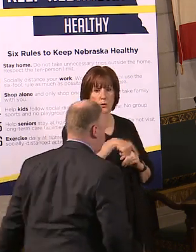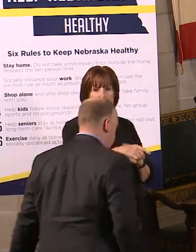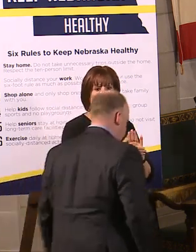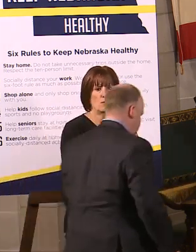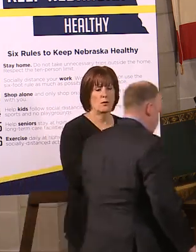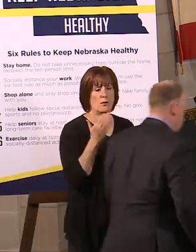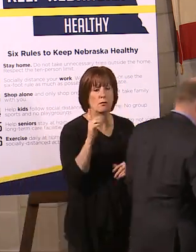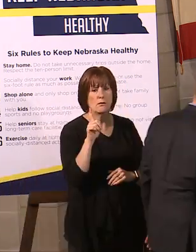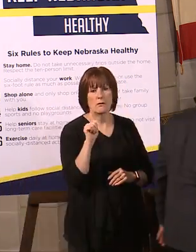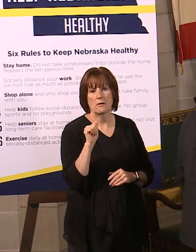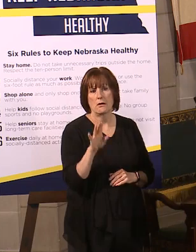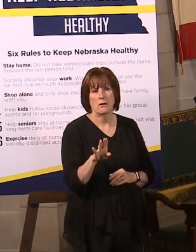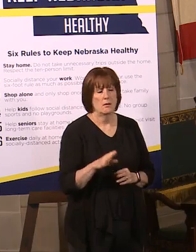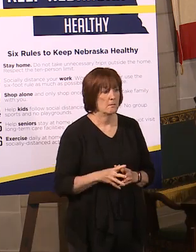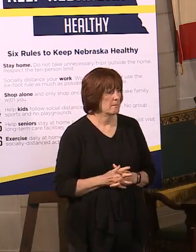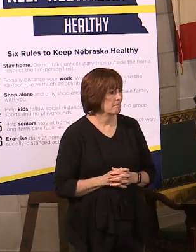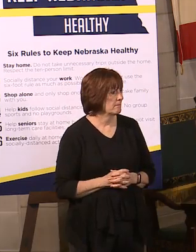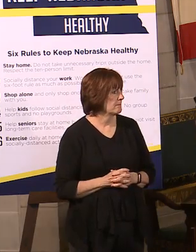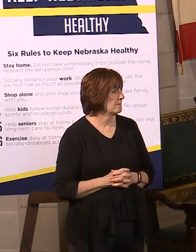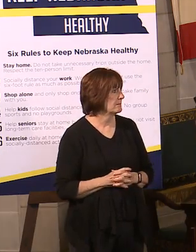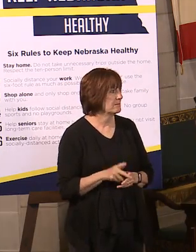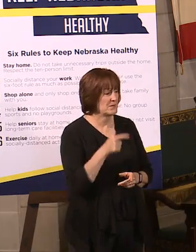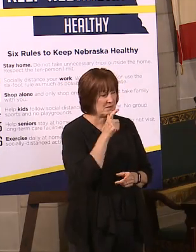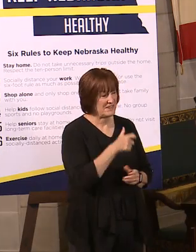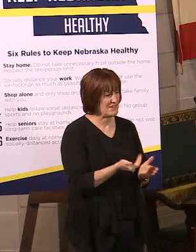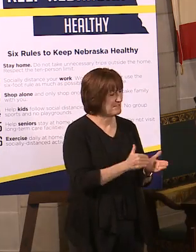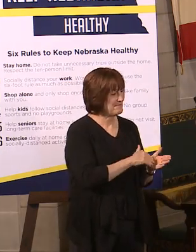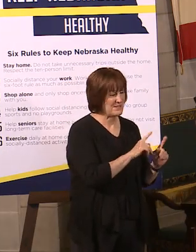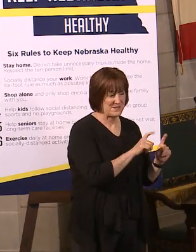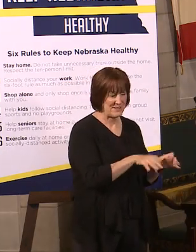Sure. Do I need to repeat that question? No, you don't.